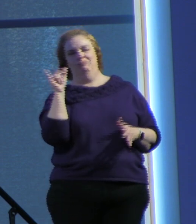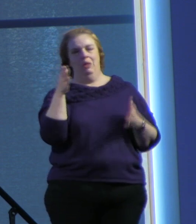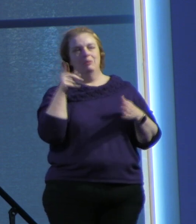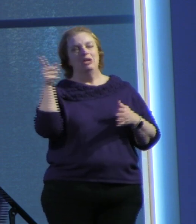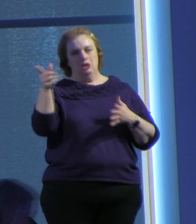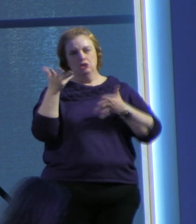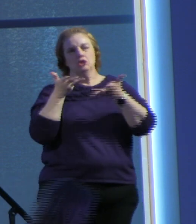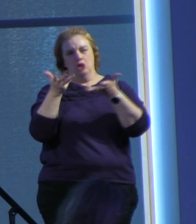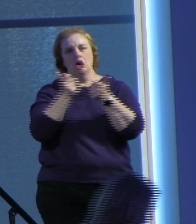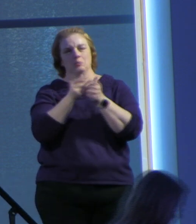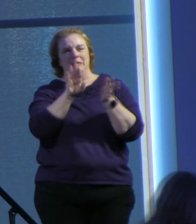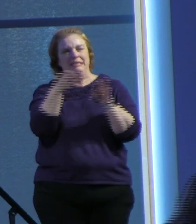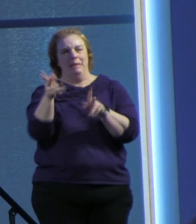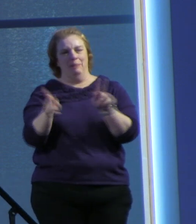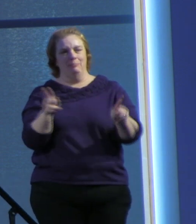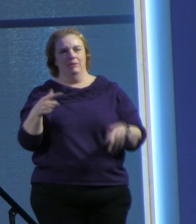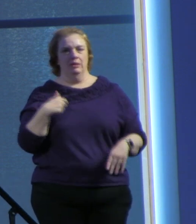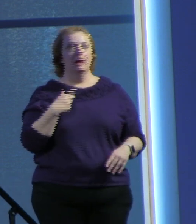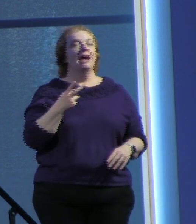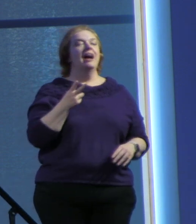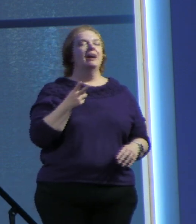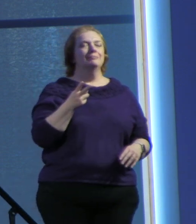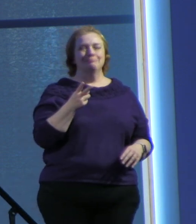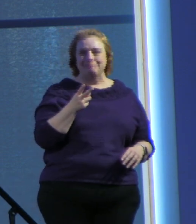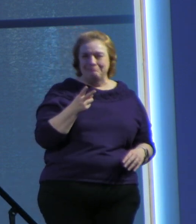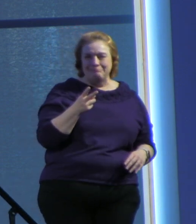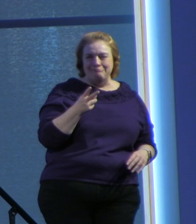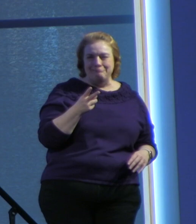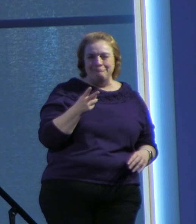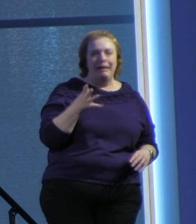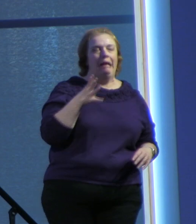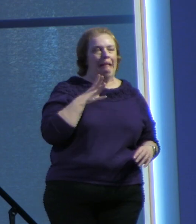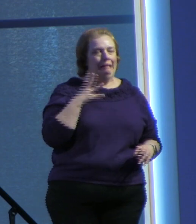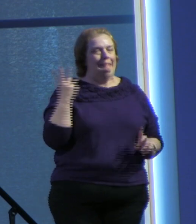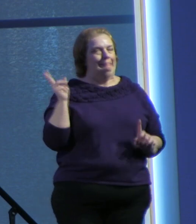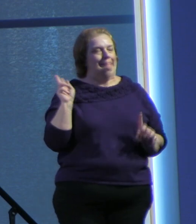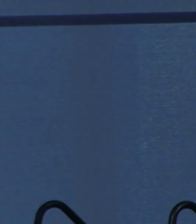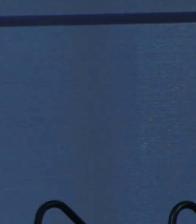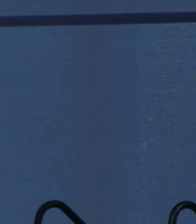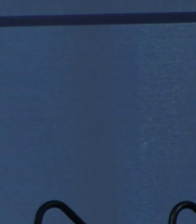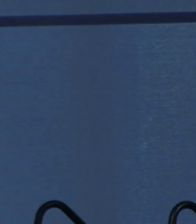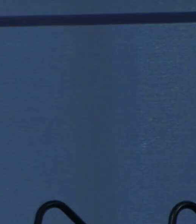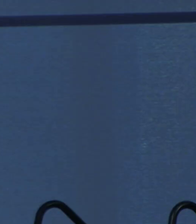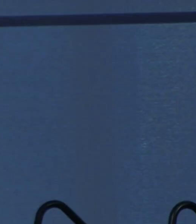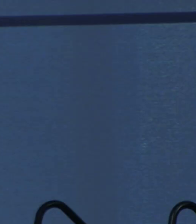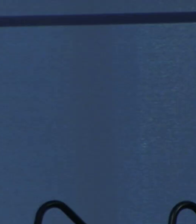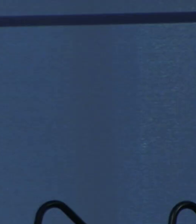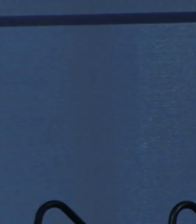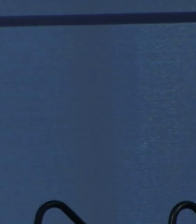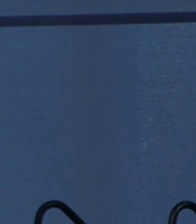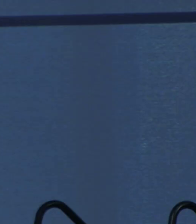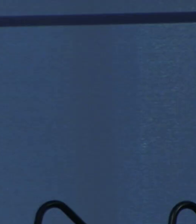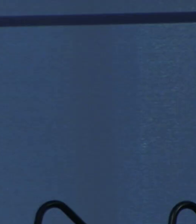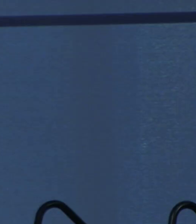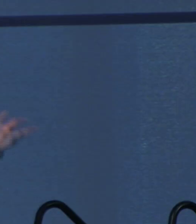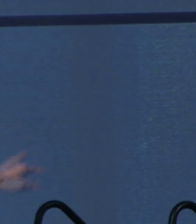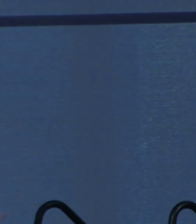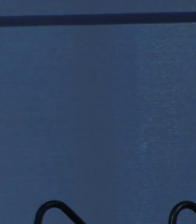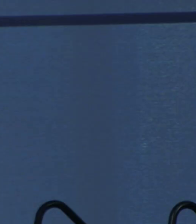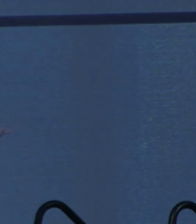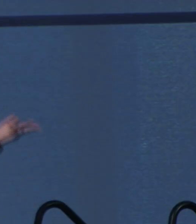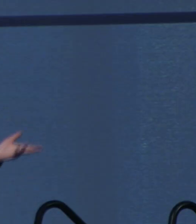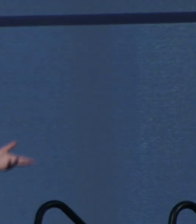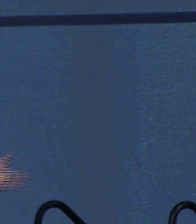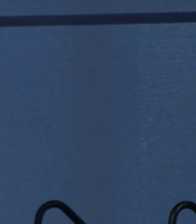dead people. So we work our way over to this gal, and unfortunately he was pointing to the wrong gal. We became friends with